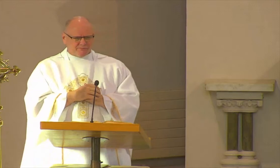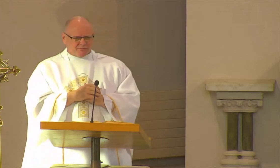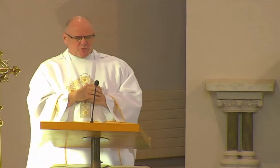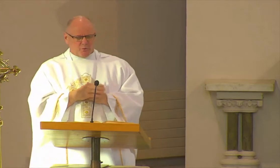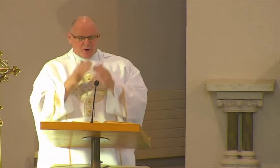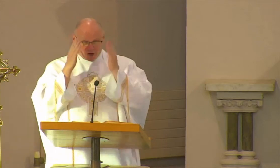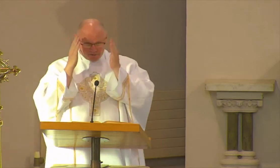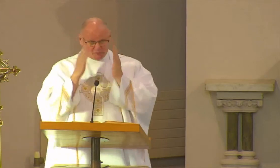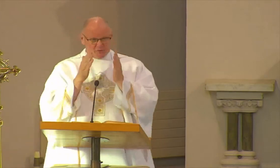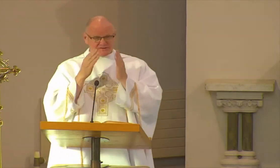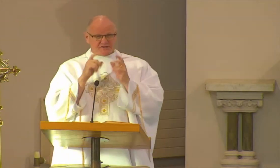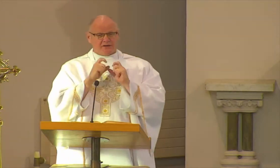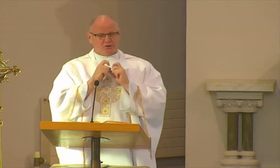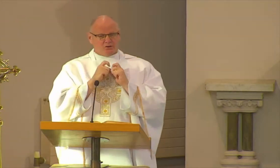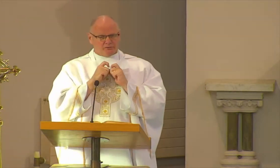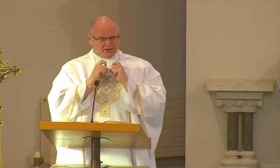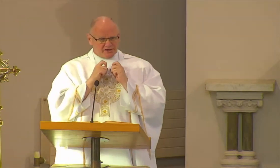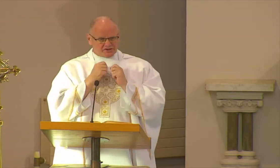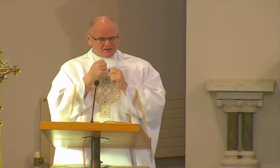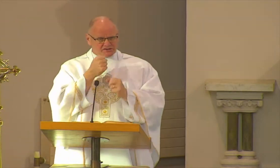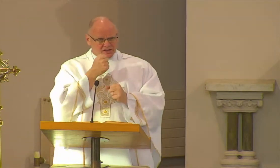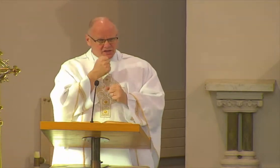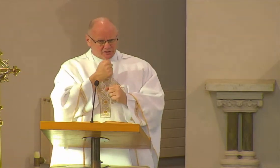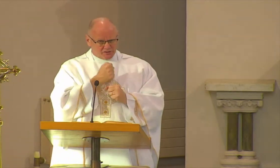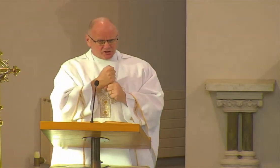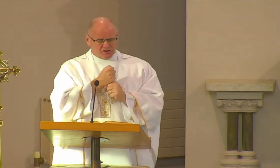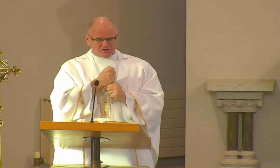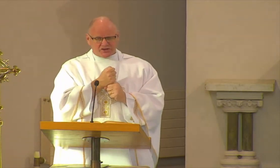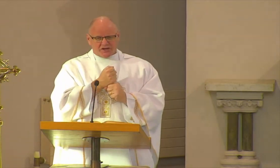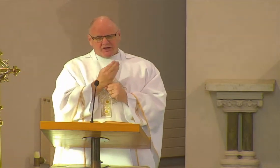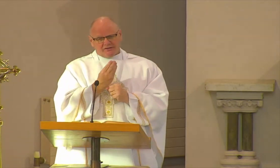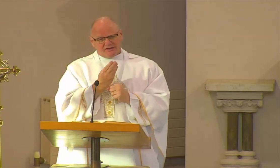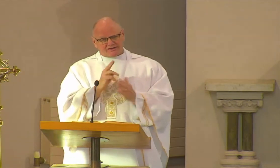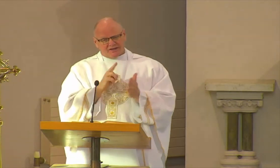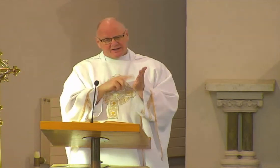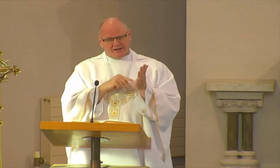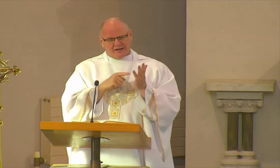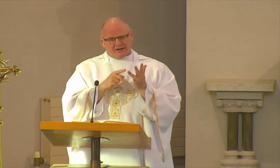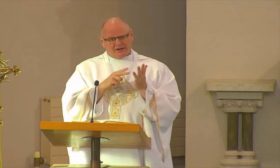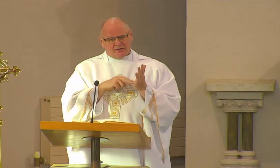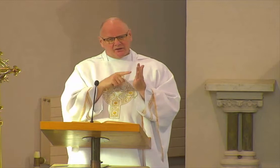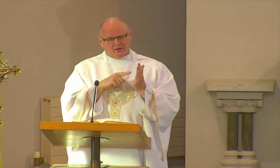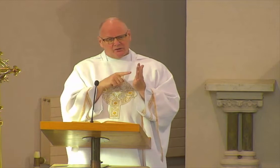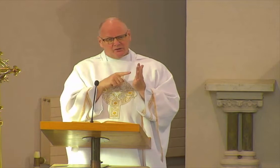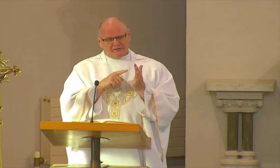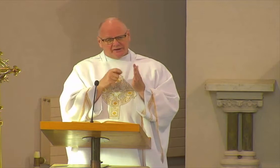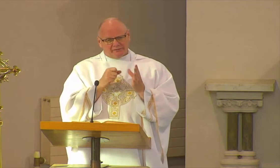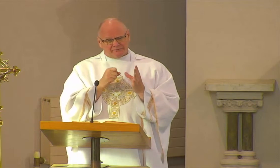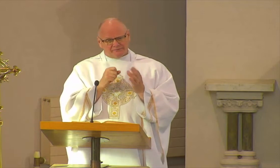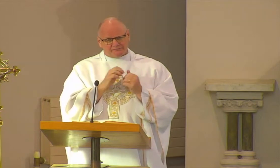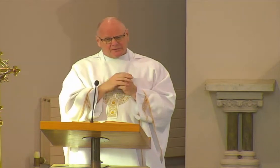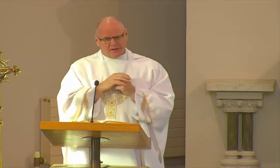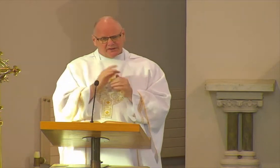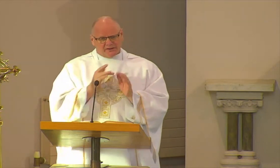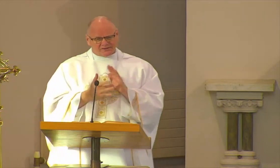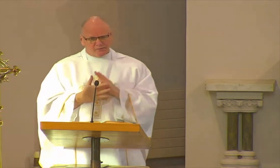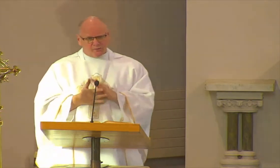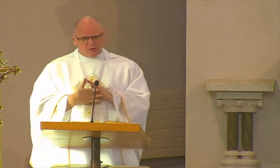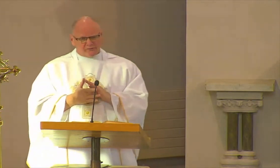We are focusing on vocations in our church in this 9-day novena. And that's important for us